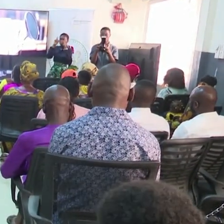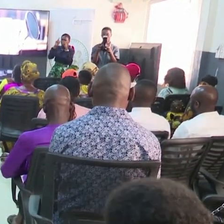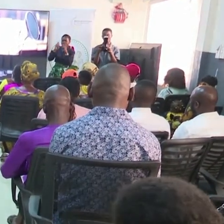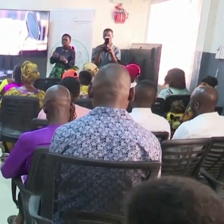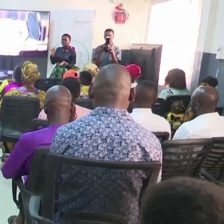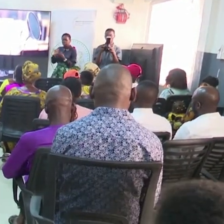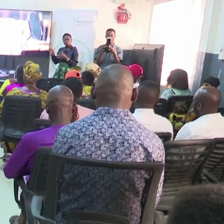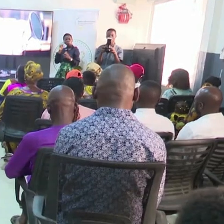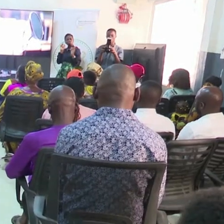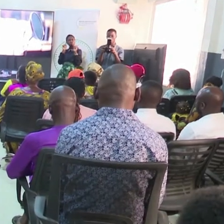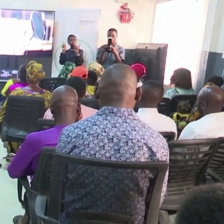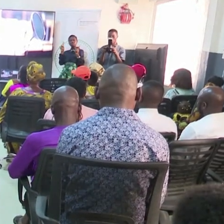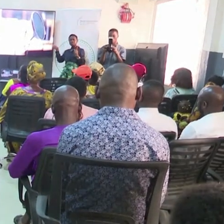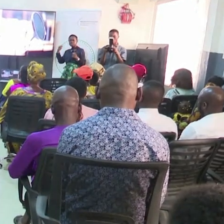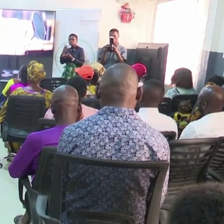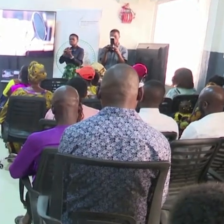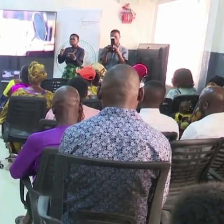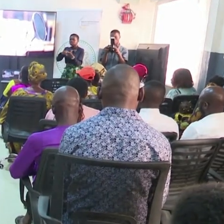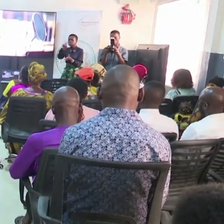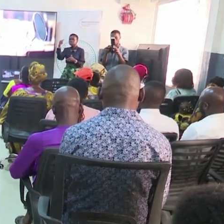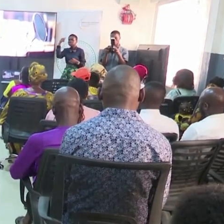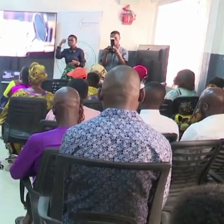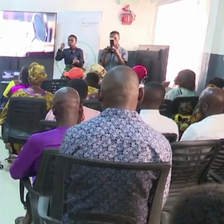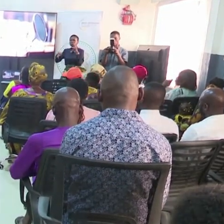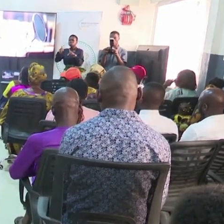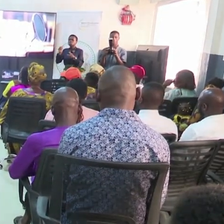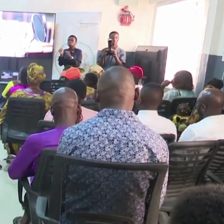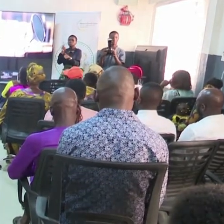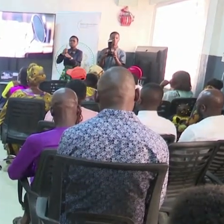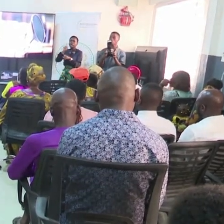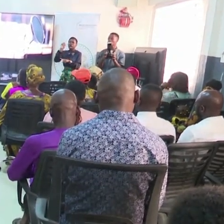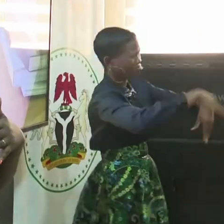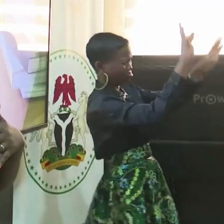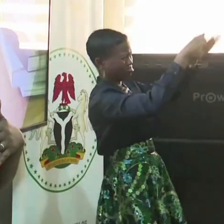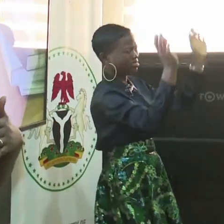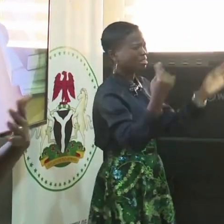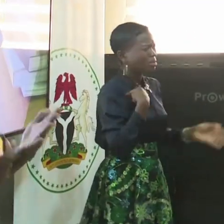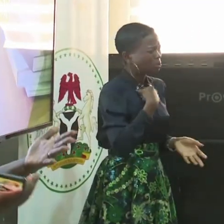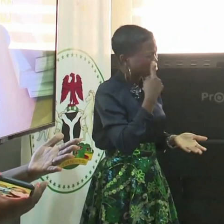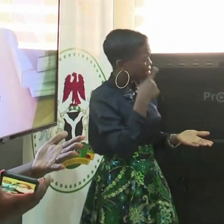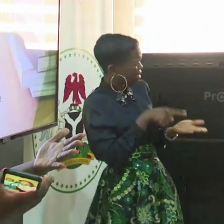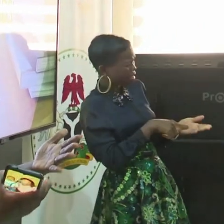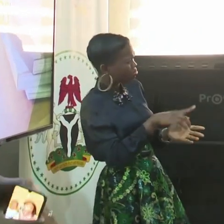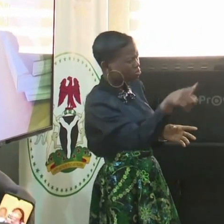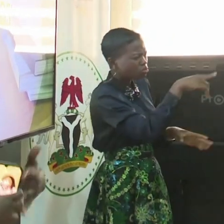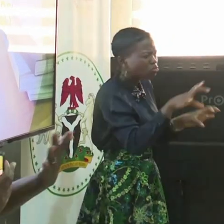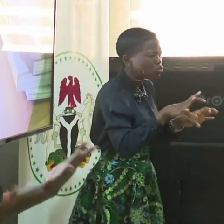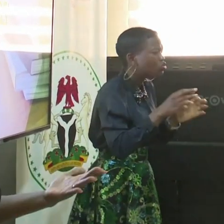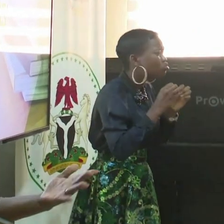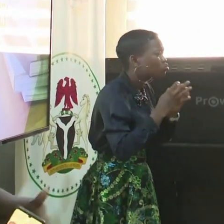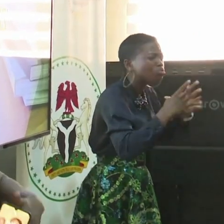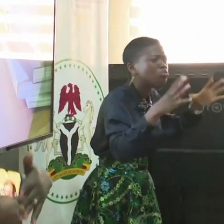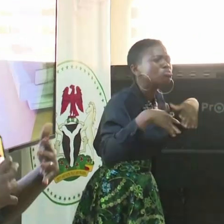live valuable lives. The advice was given by the founder of Autism Awareness Foundation, Omoteko